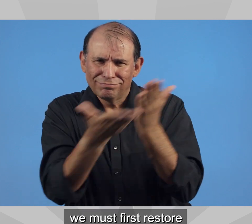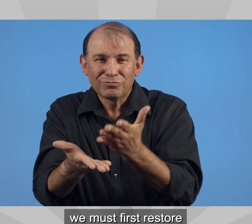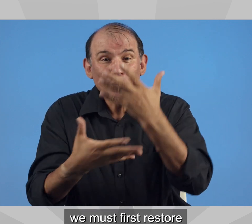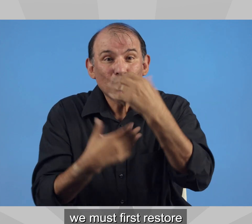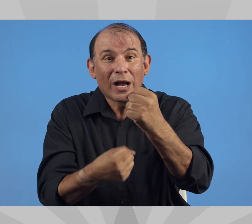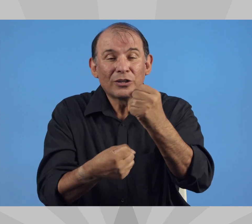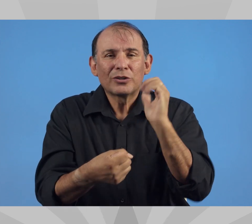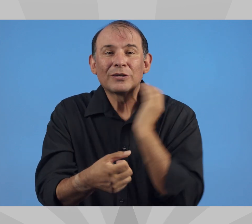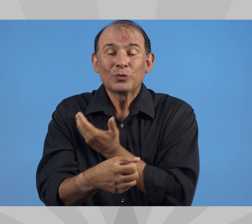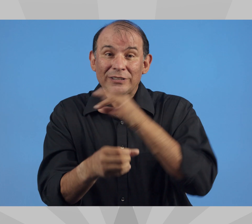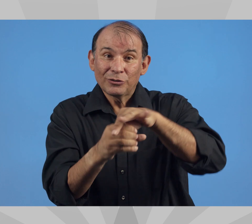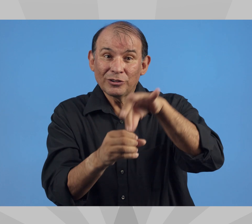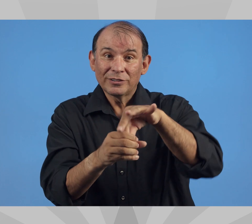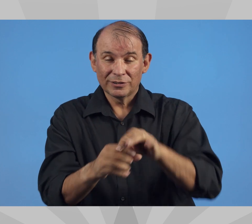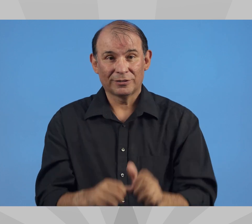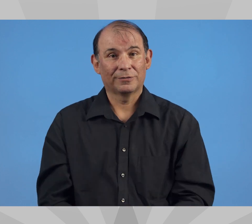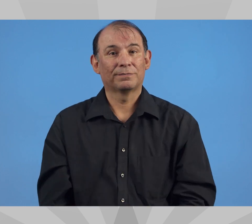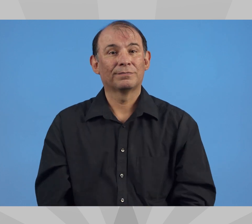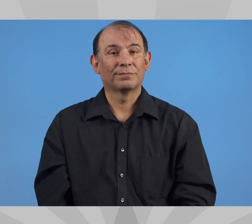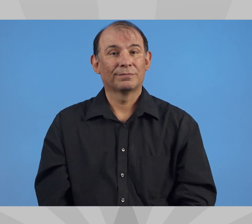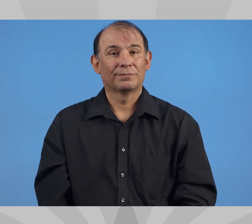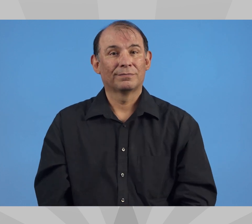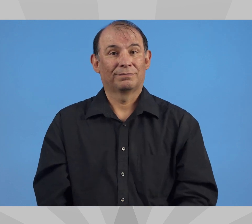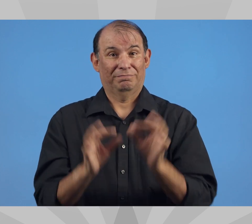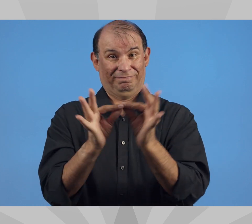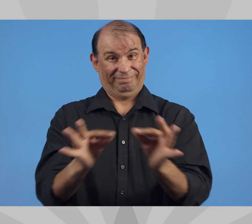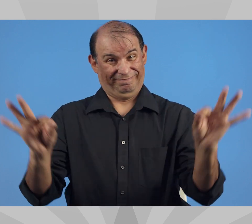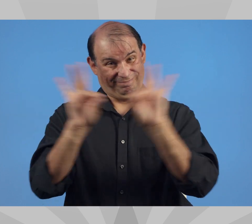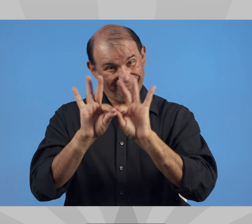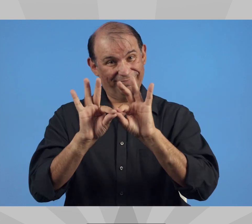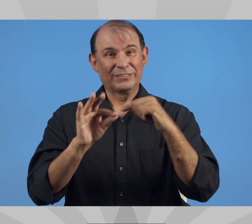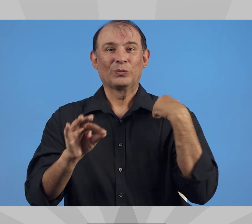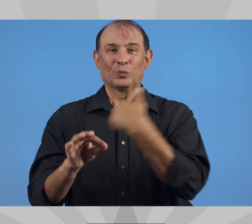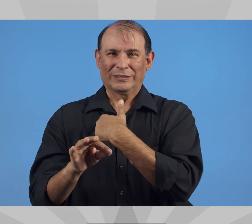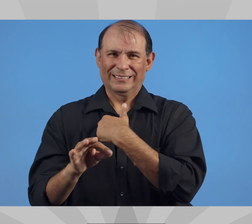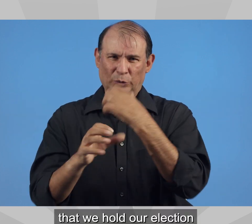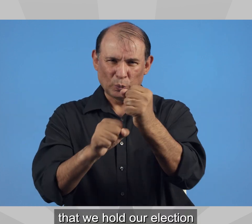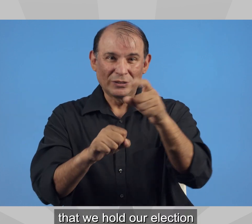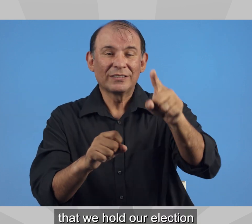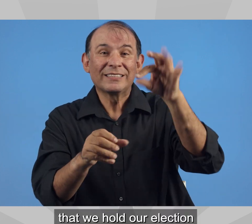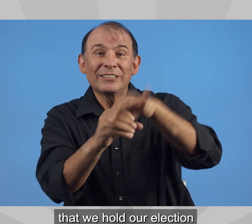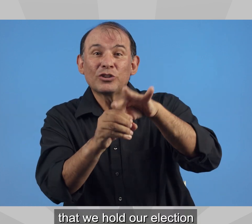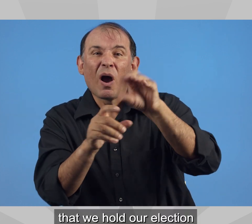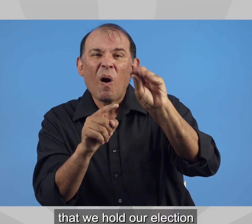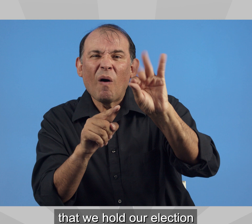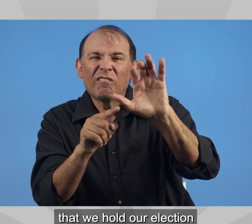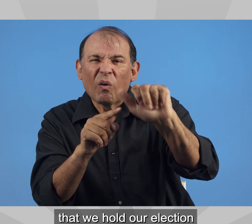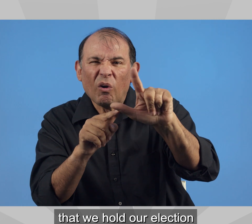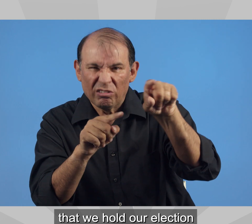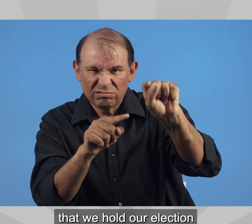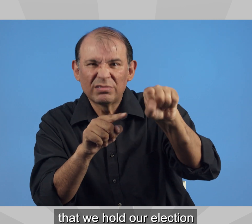in our elections. It is essential that we hold our election